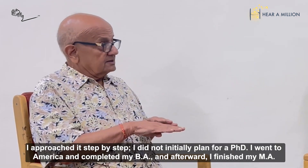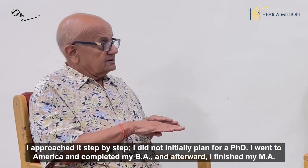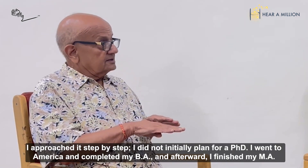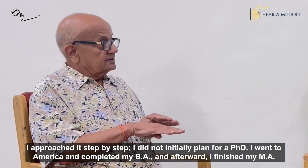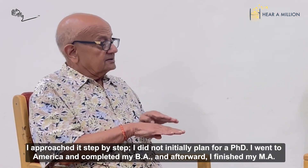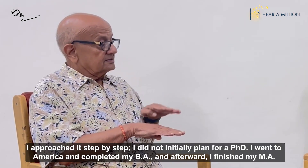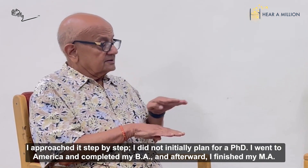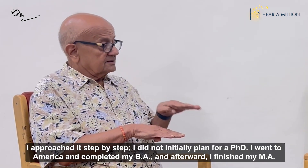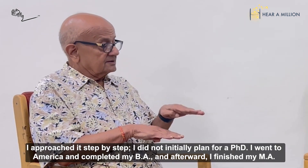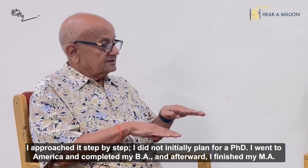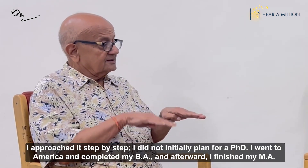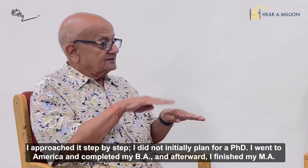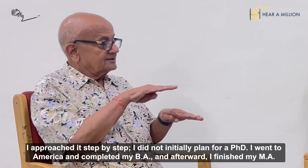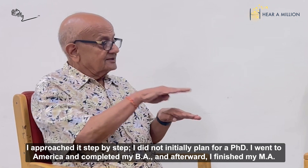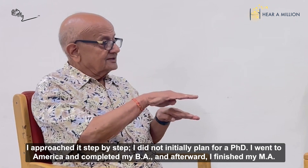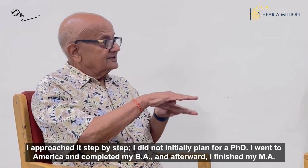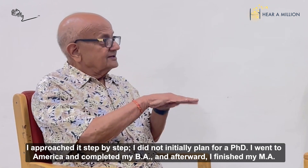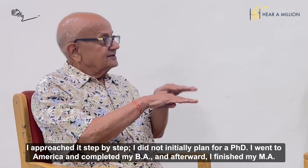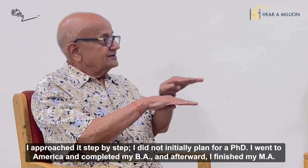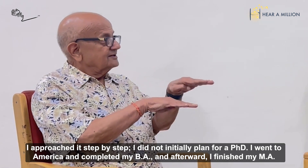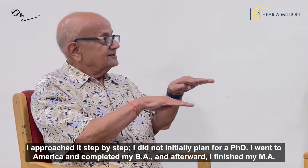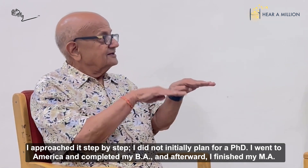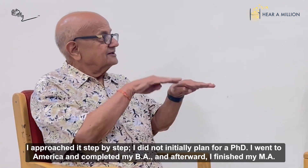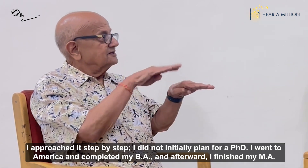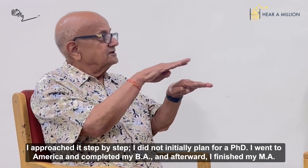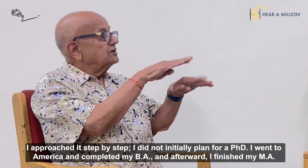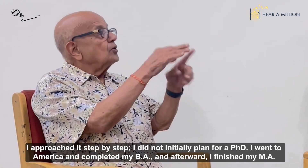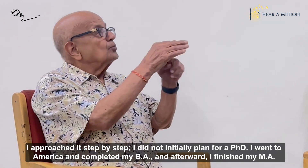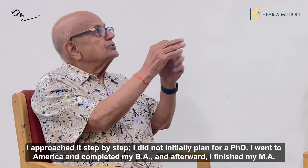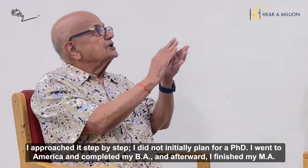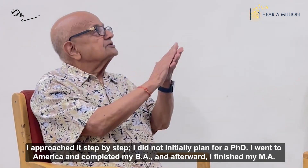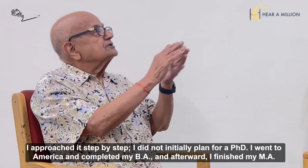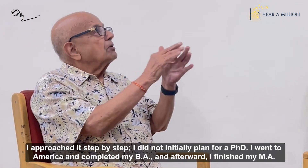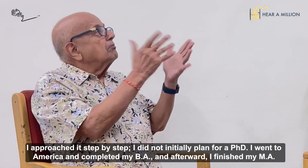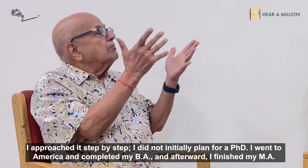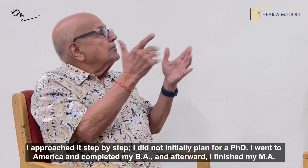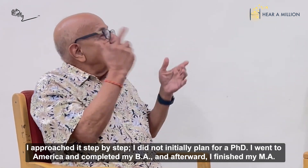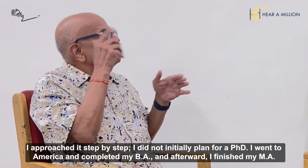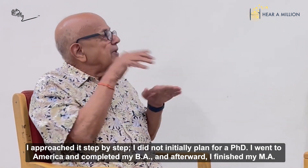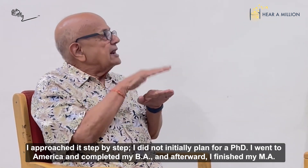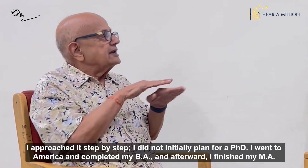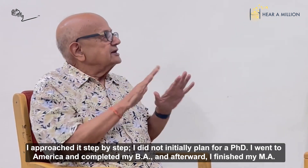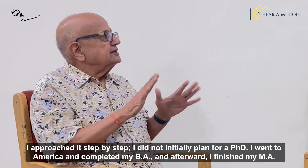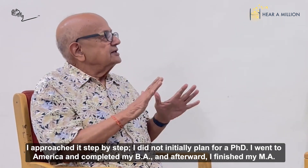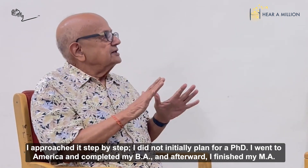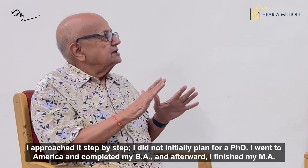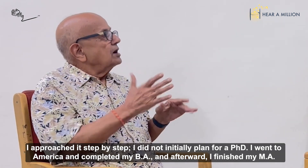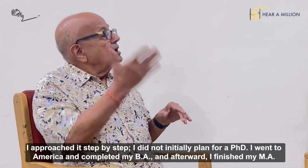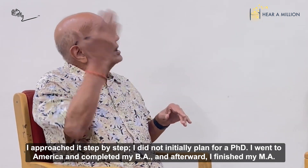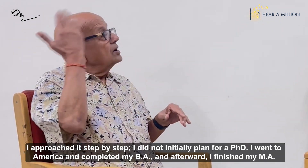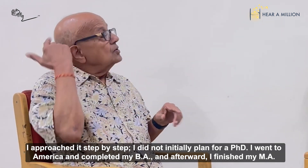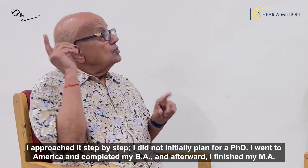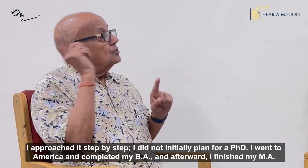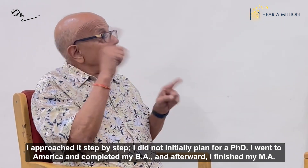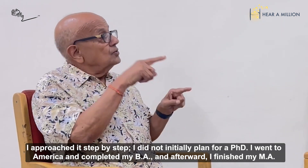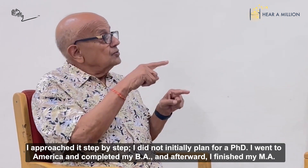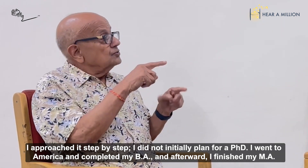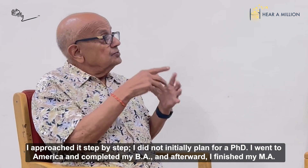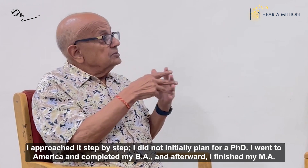Well, I approached it step by step. I did not initially plan for a PhD. I went to America and completed my BA, and afterward